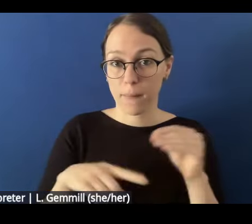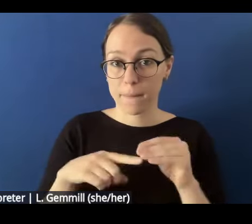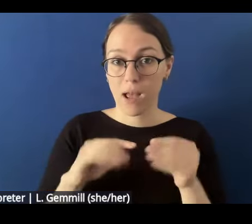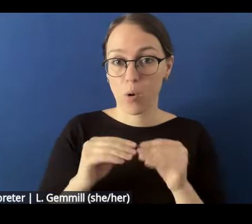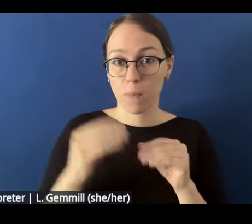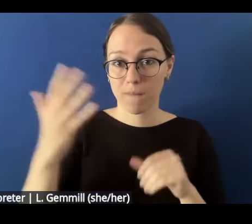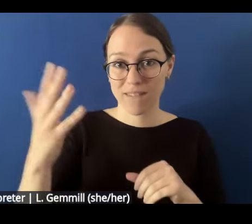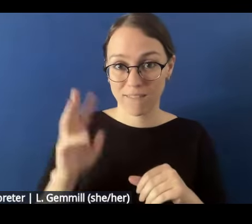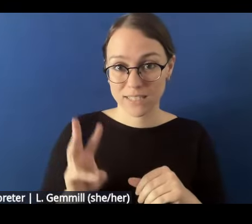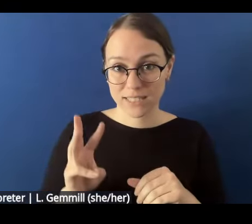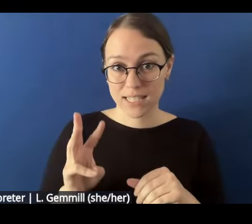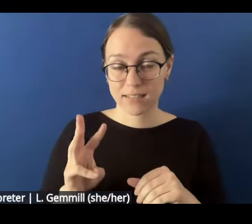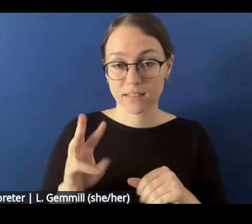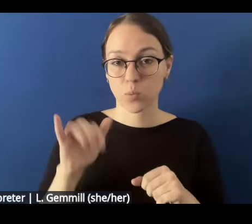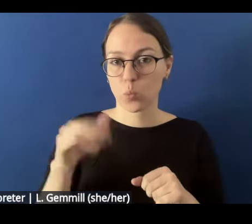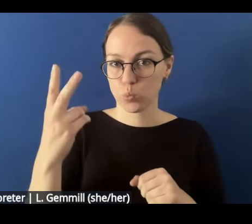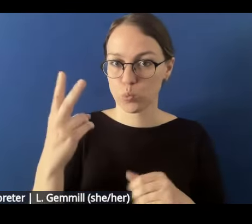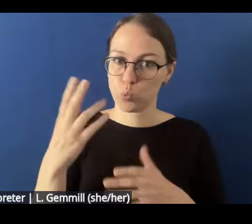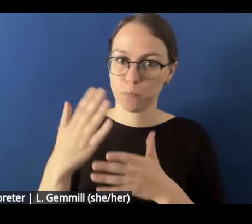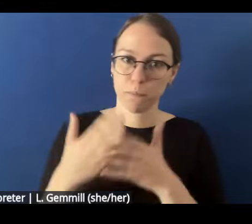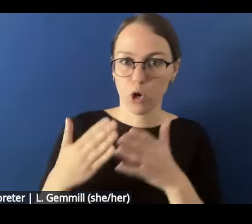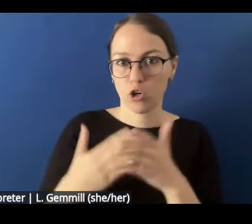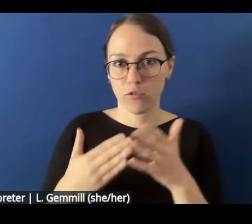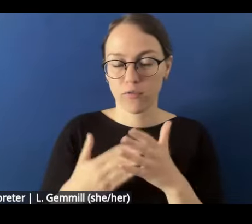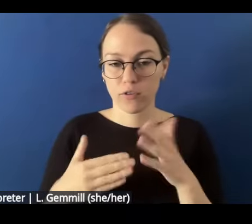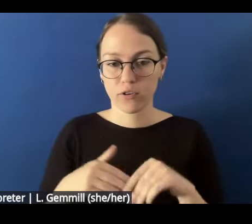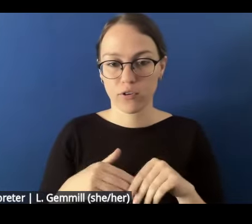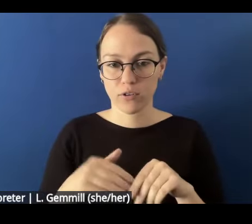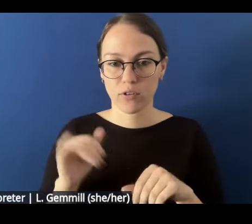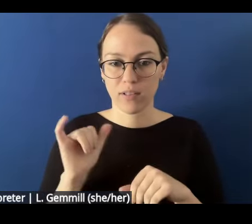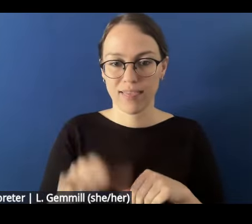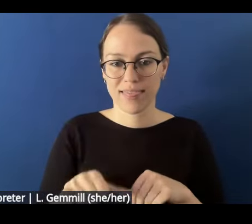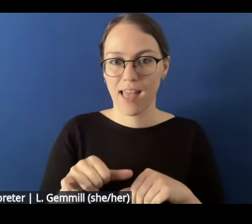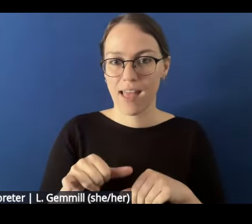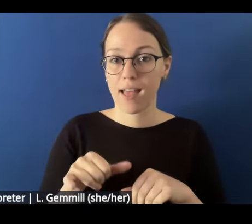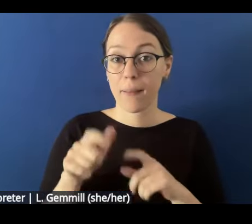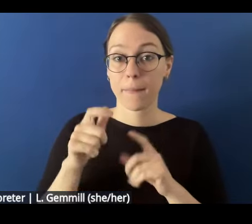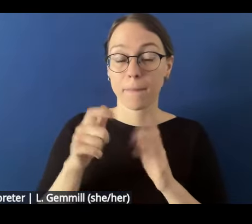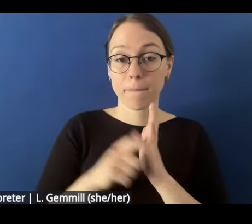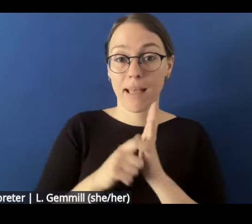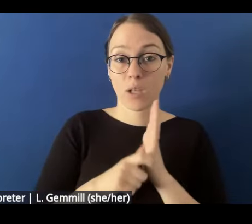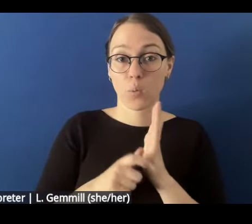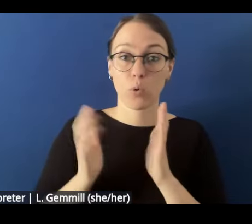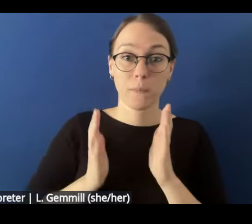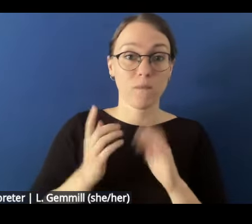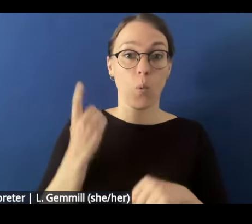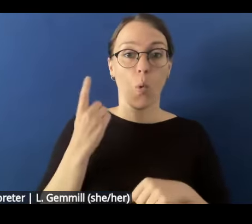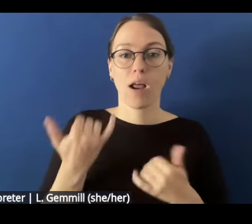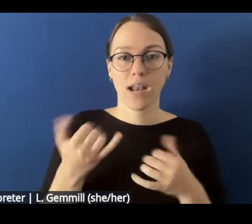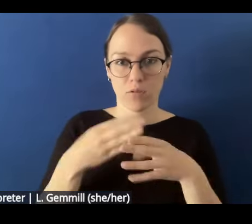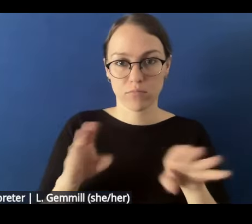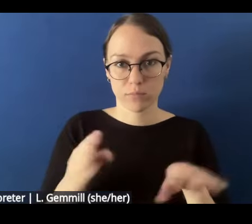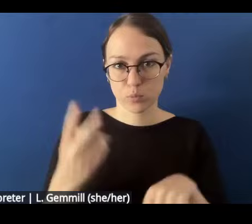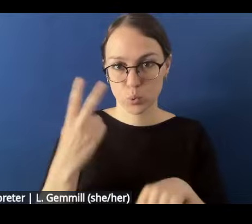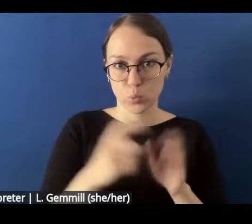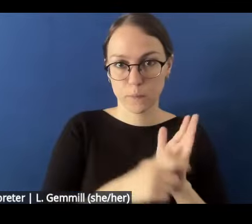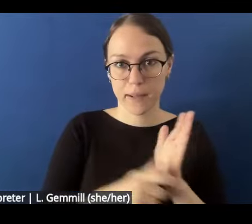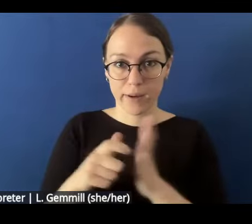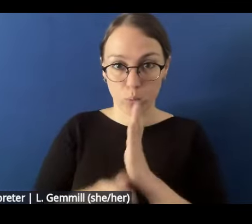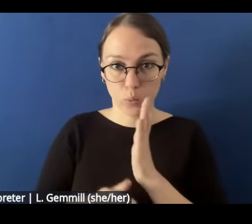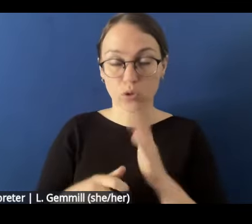6, the 2 parts of what's today 1 manual, which will now be 2 manuals. And we've heard from everyone who's asked